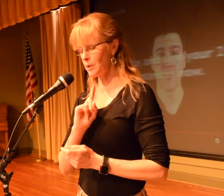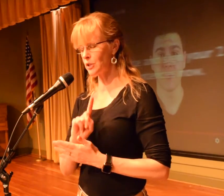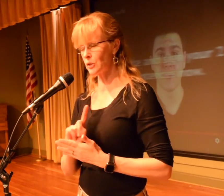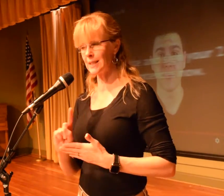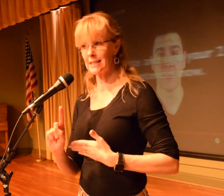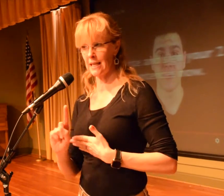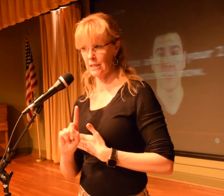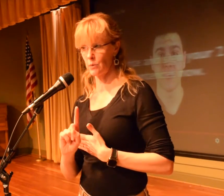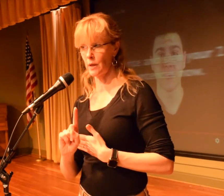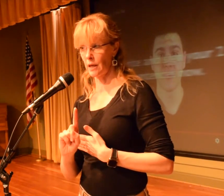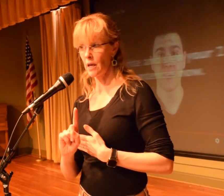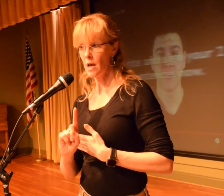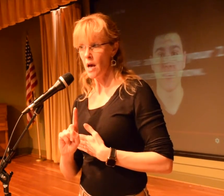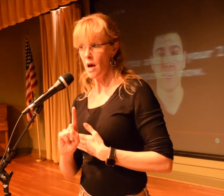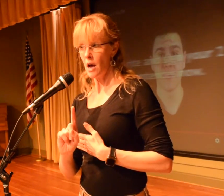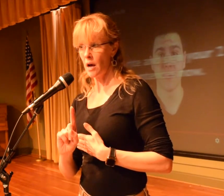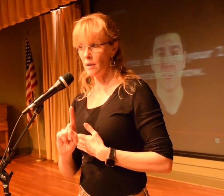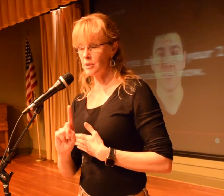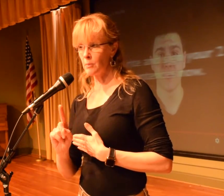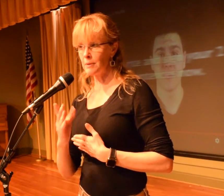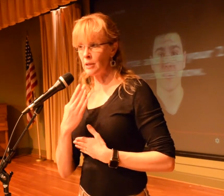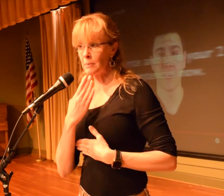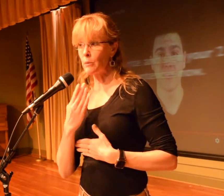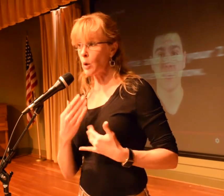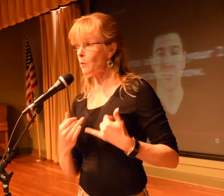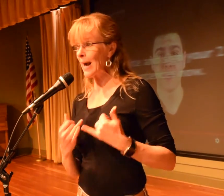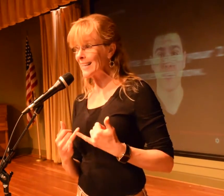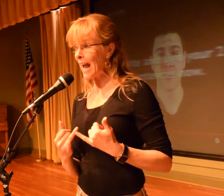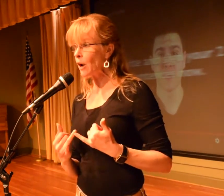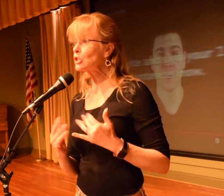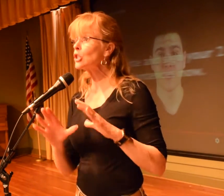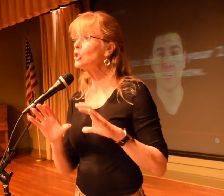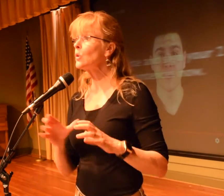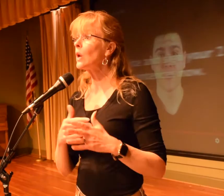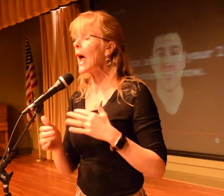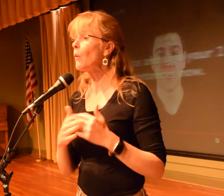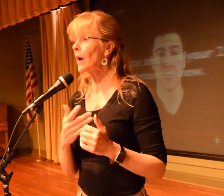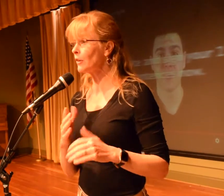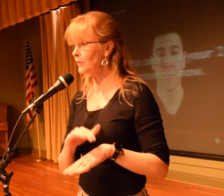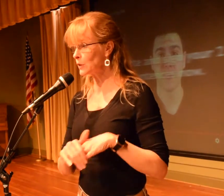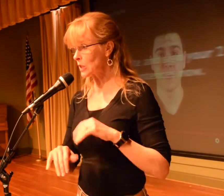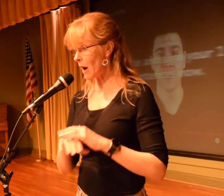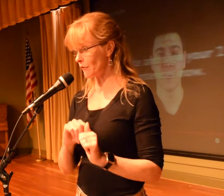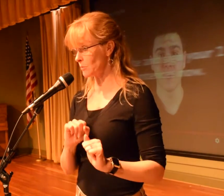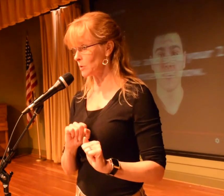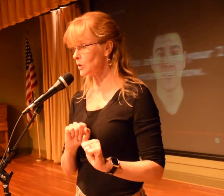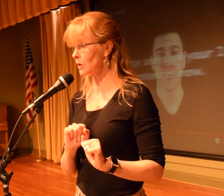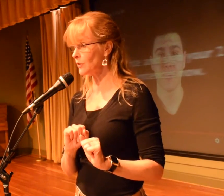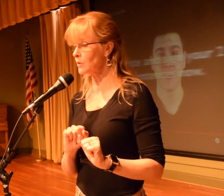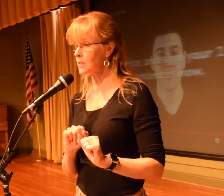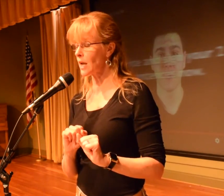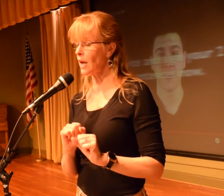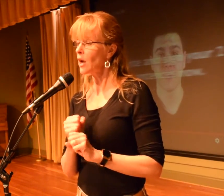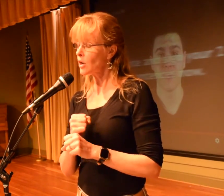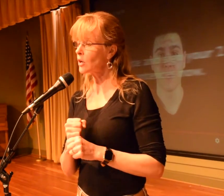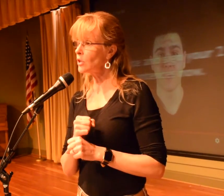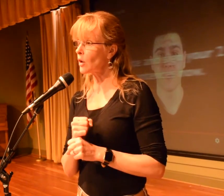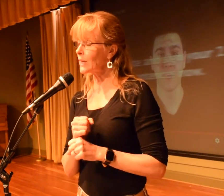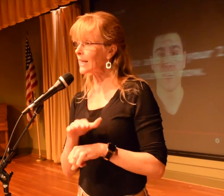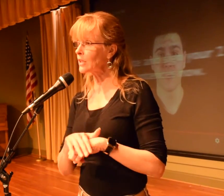pretty sure it's next week. But right now, just do it however feels comfortable. So if you'll say, you know, in English